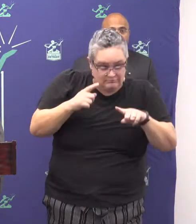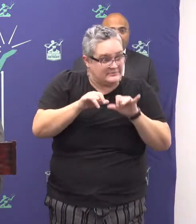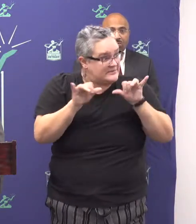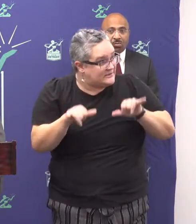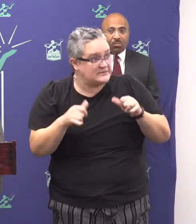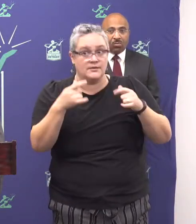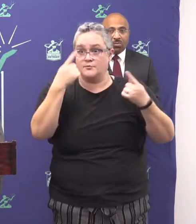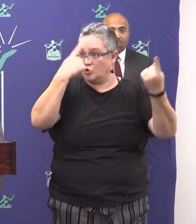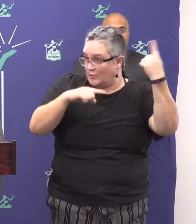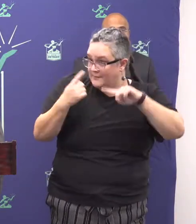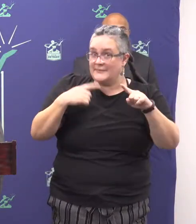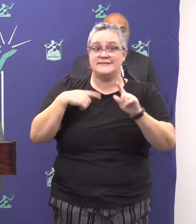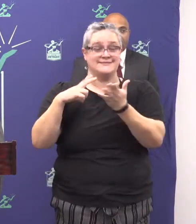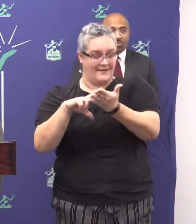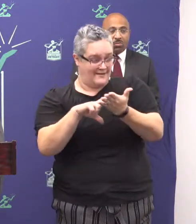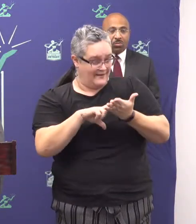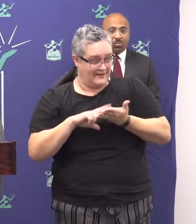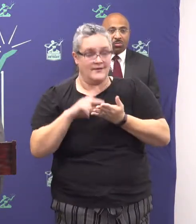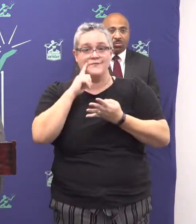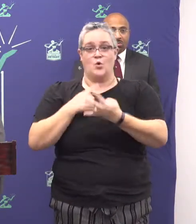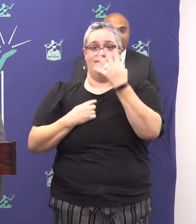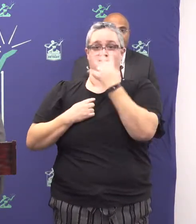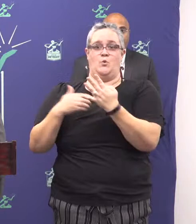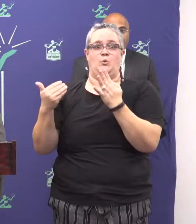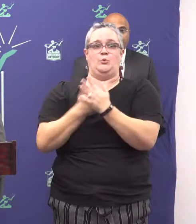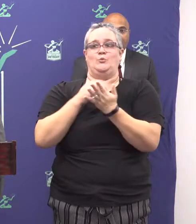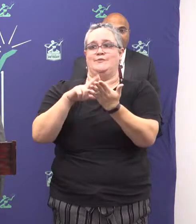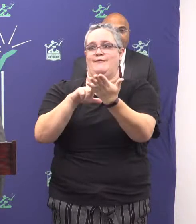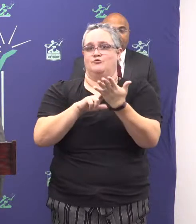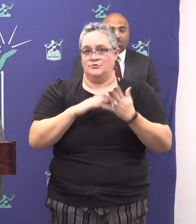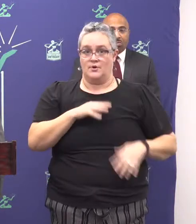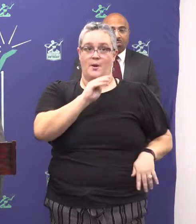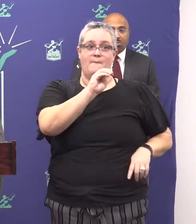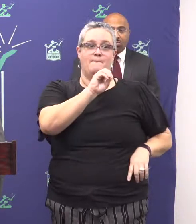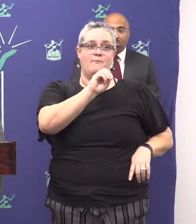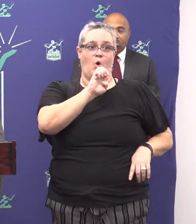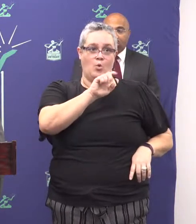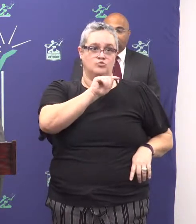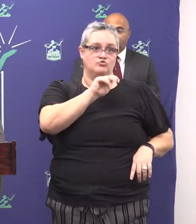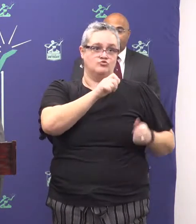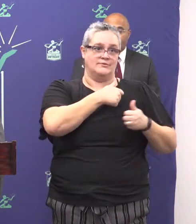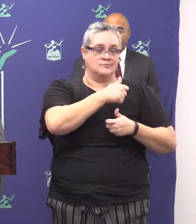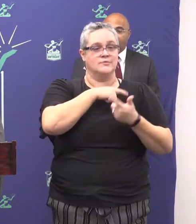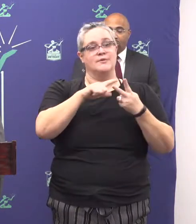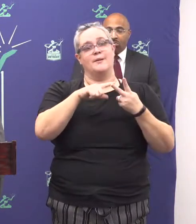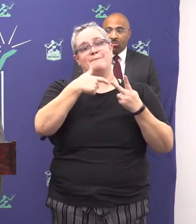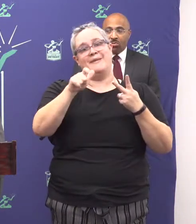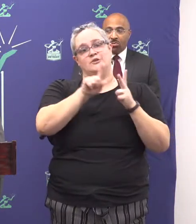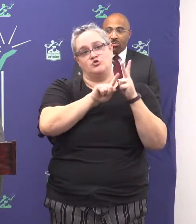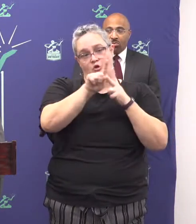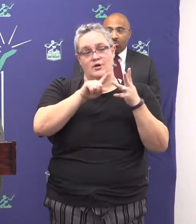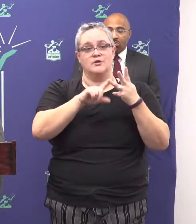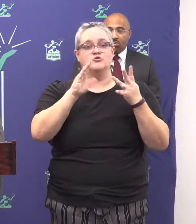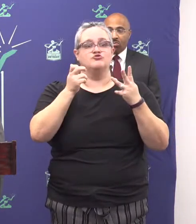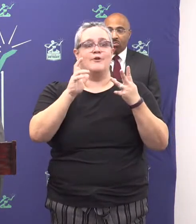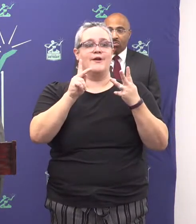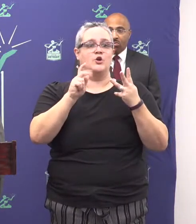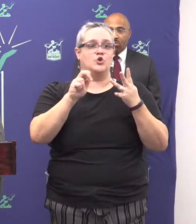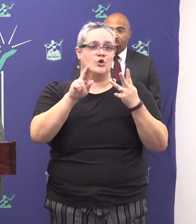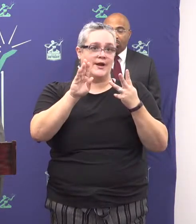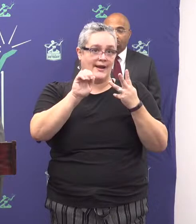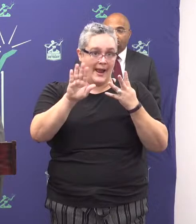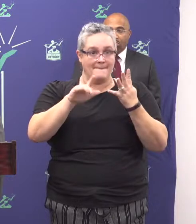today we have signed agreements with four new contractors, Mo Transportation, Big Star Transit, Checker Cab, and